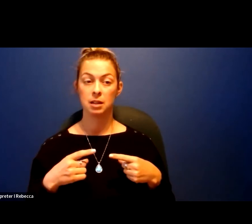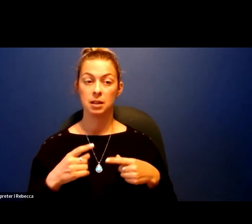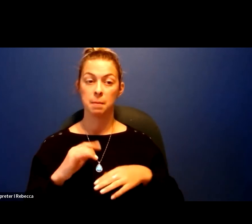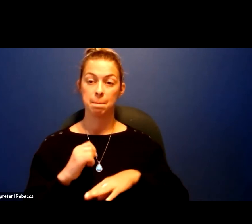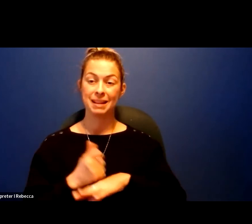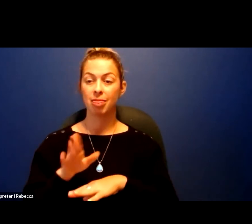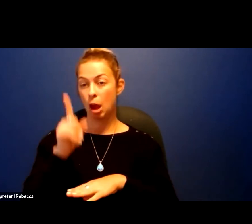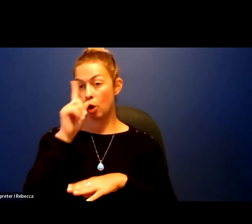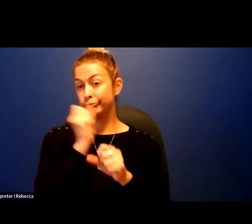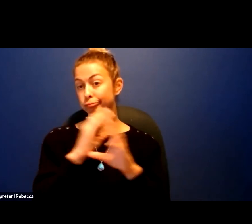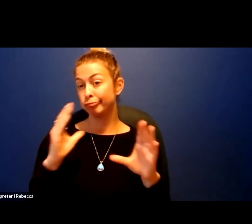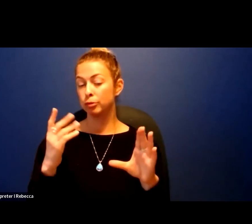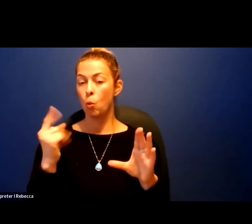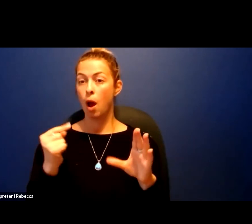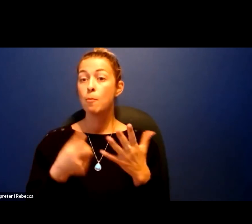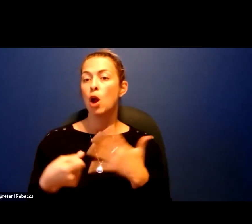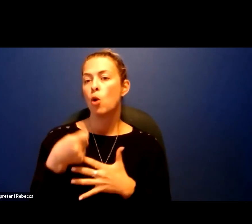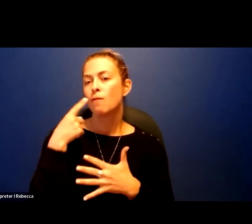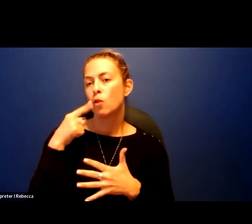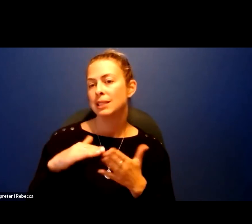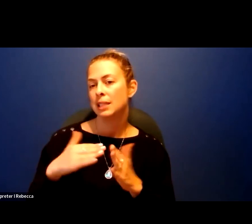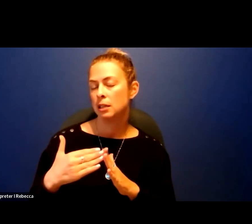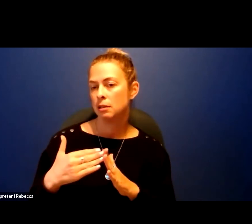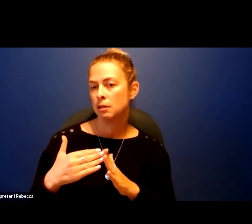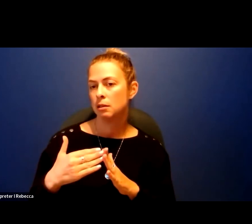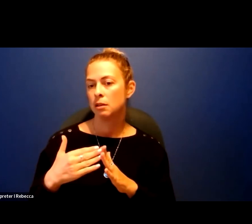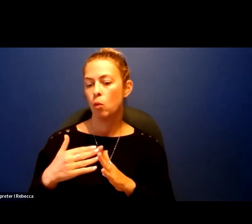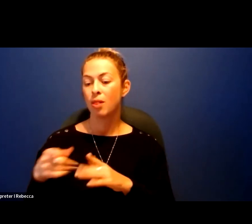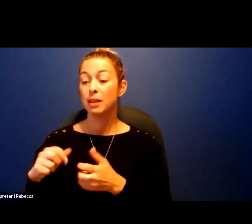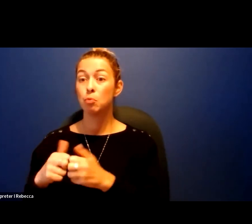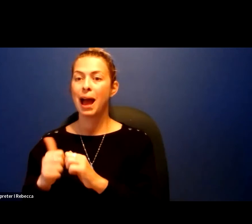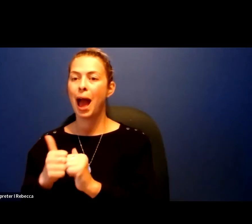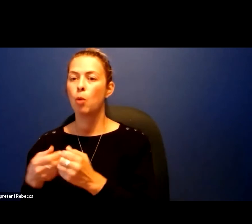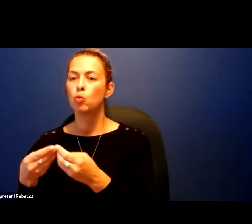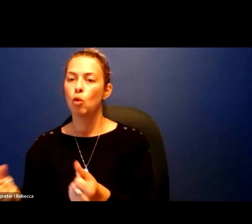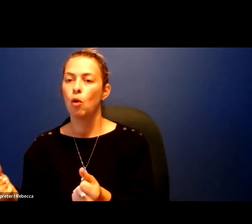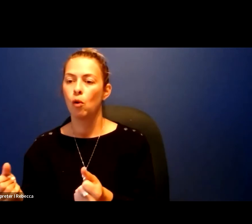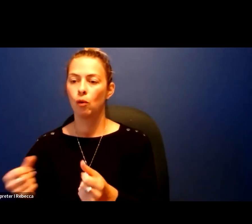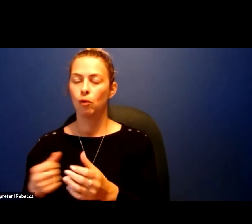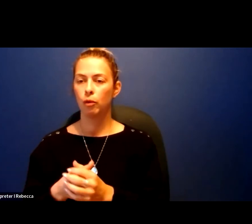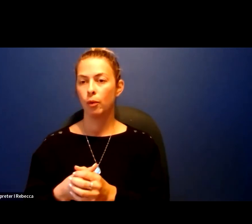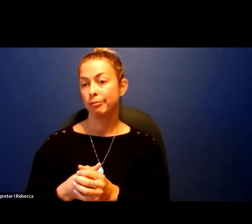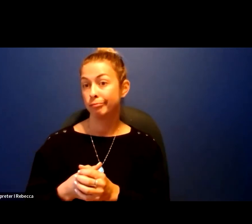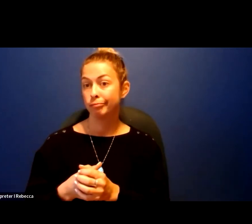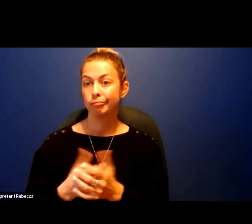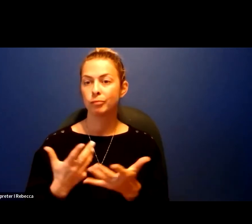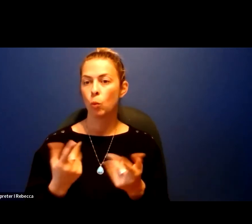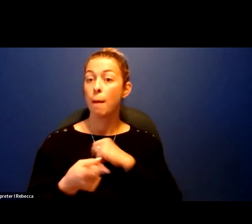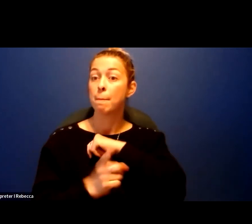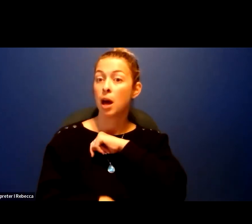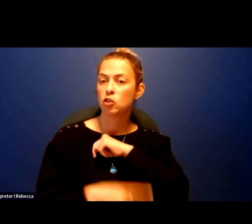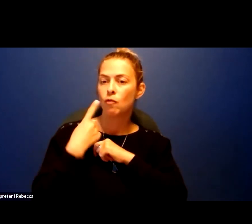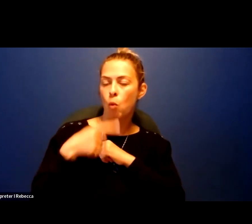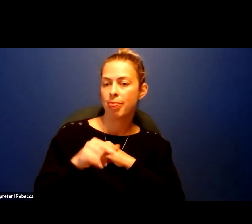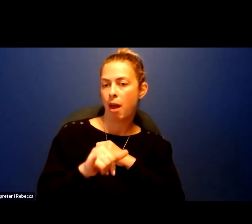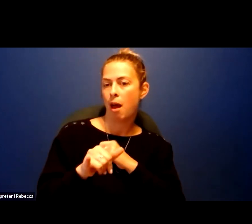vision of what should the city's priorities be. How do we solve certain problems? How do we deal with the issue of crime, right? So you got a lot of folks